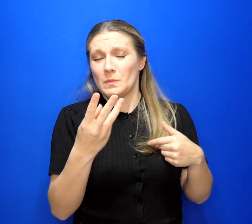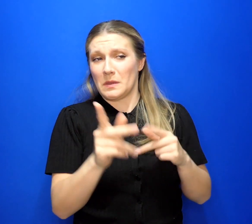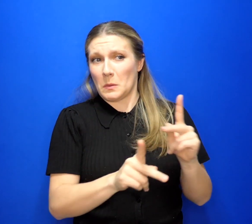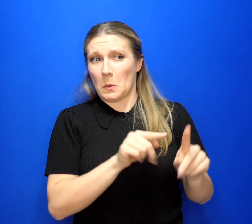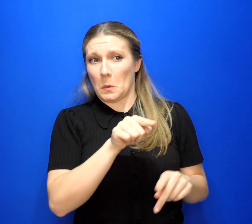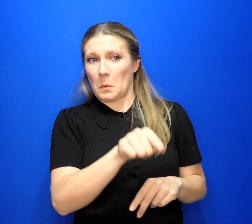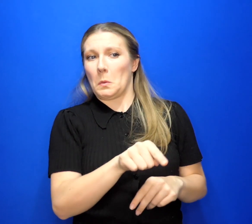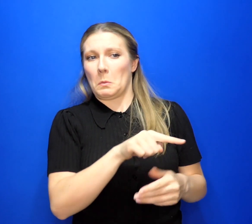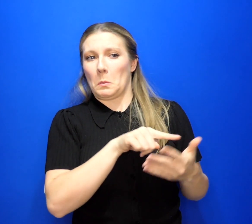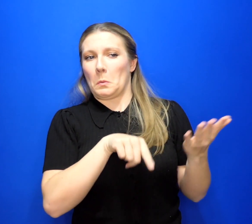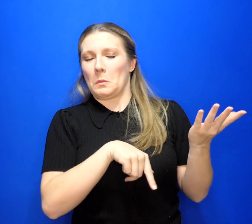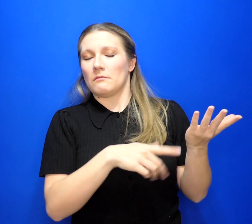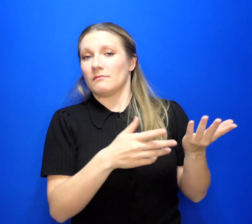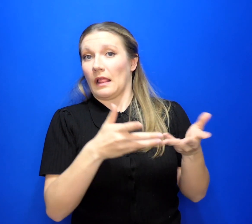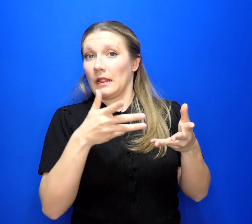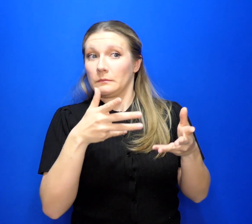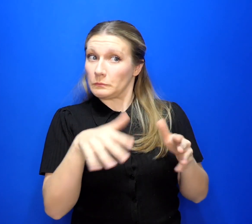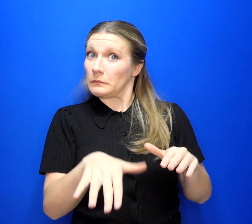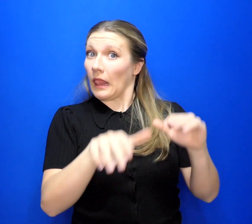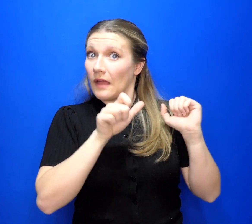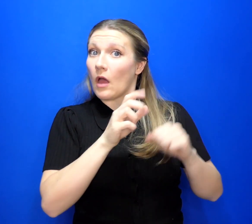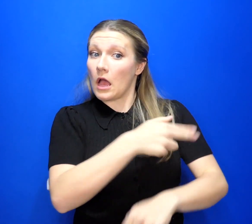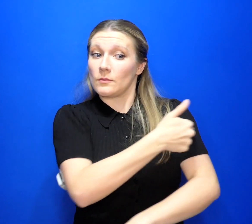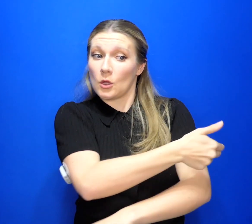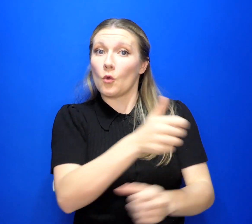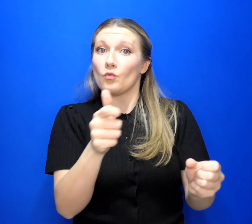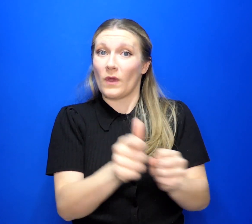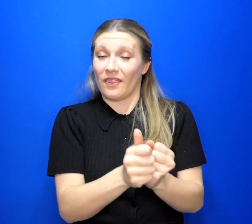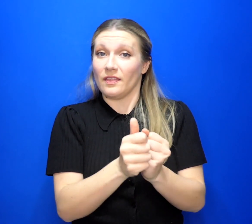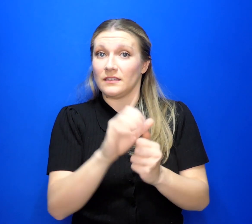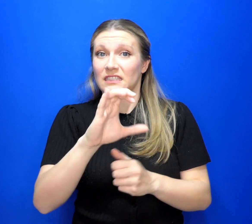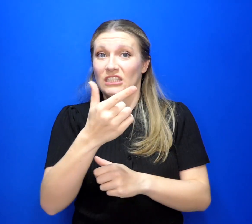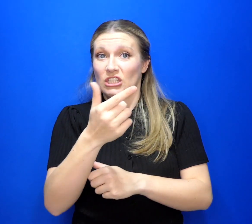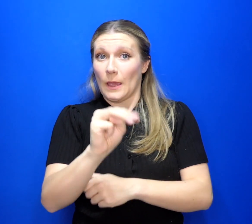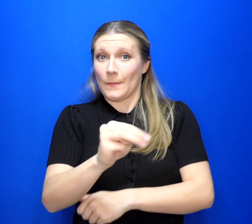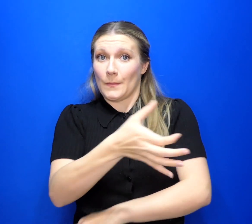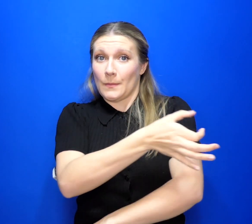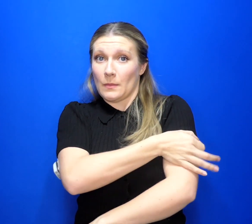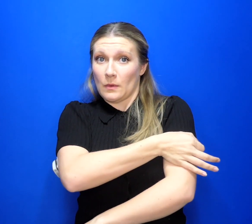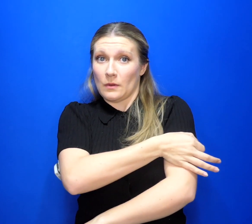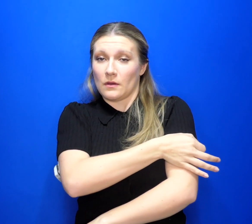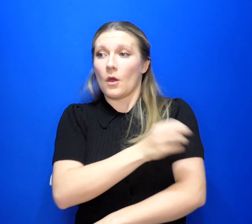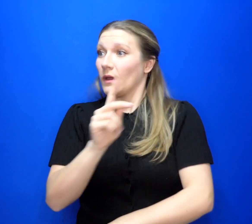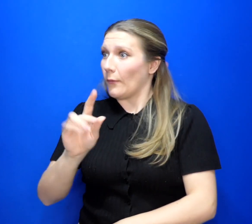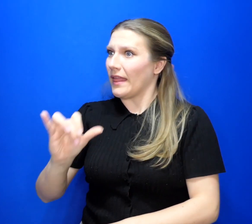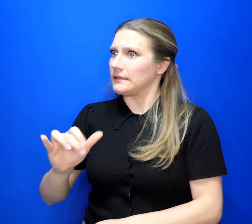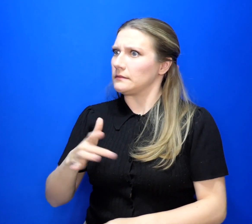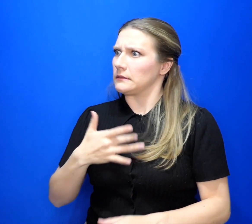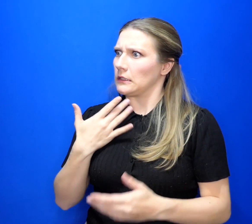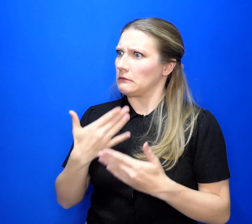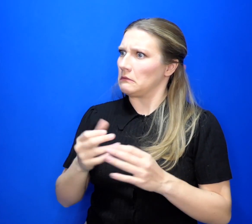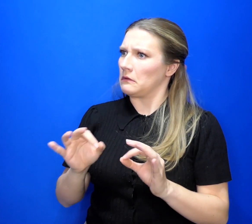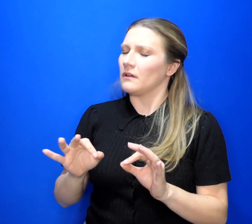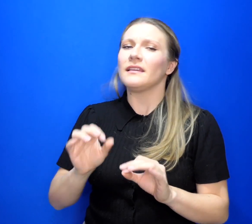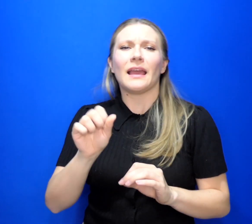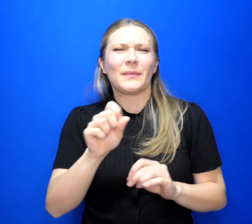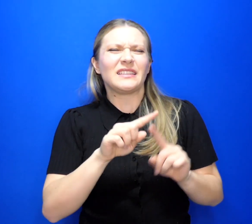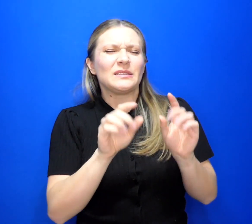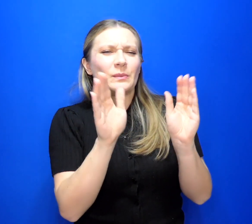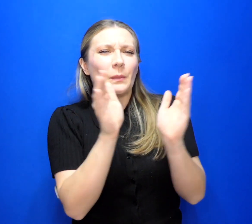people who've actually left the hospital with a CGM on their child. Okay. Well, that's encouraging, but again, it's a small percent,